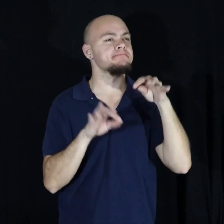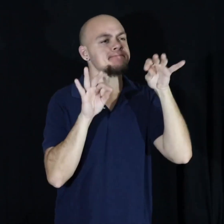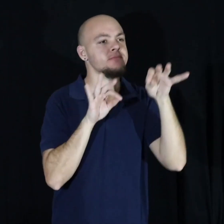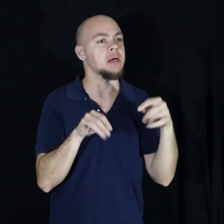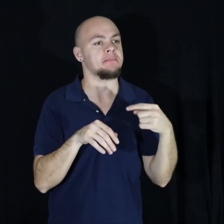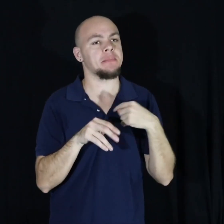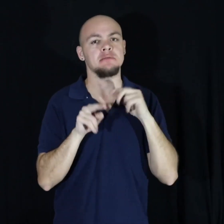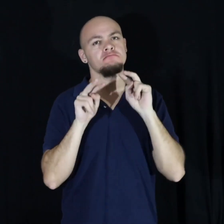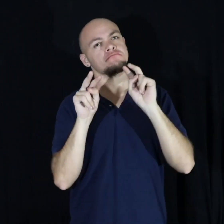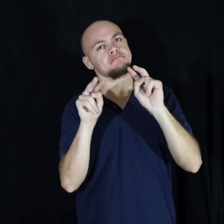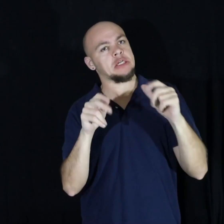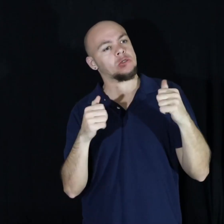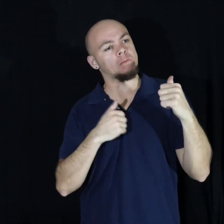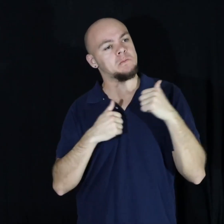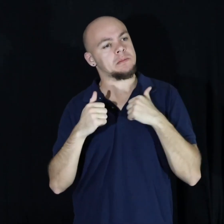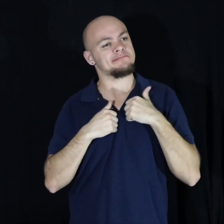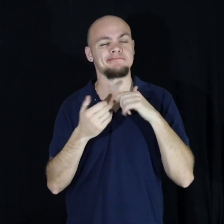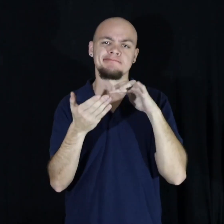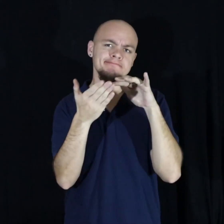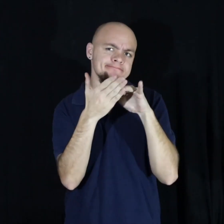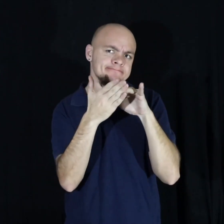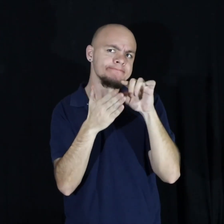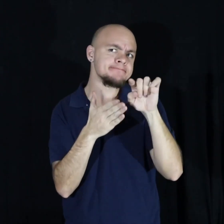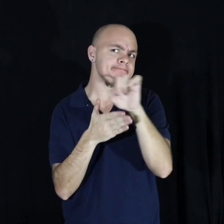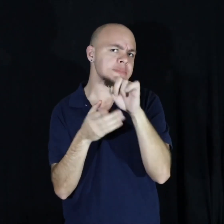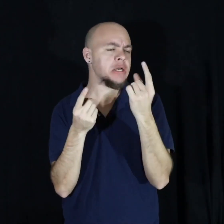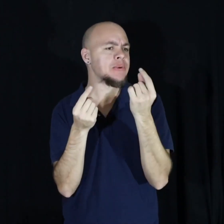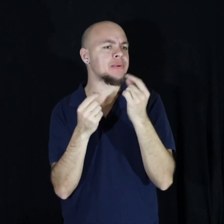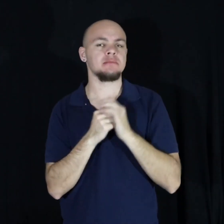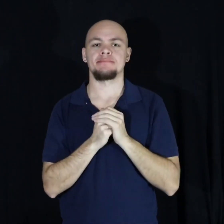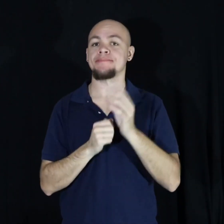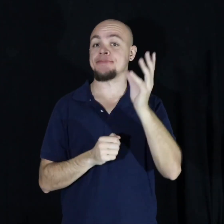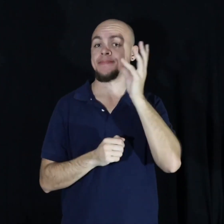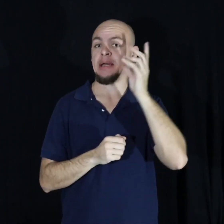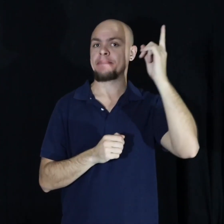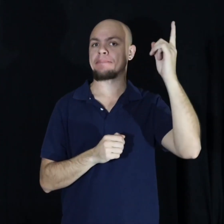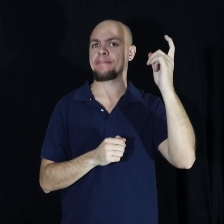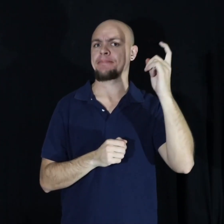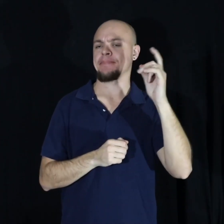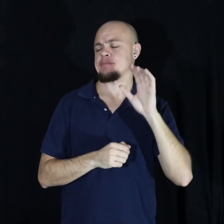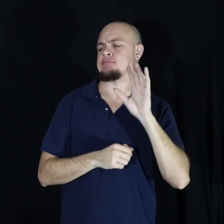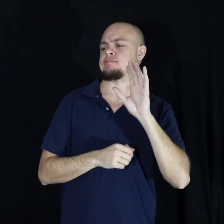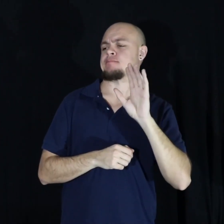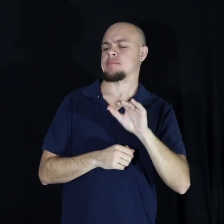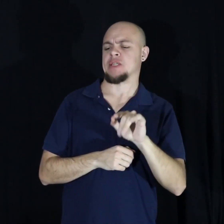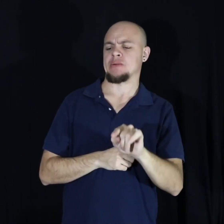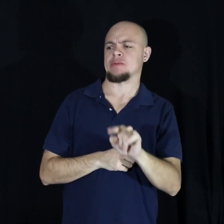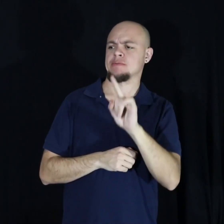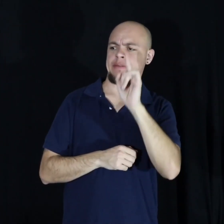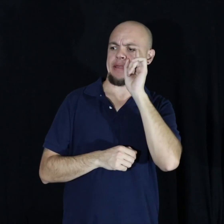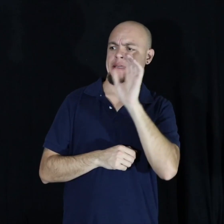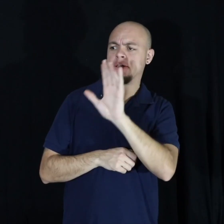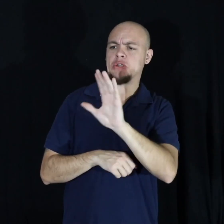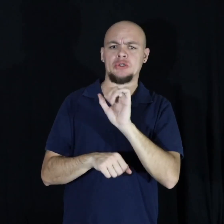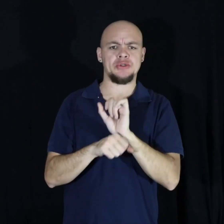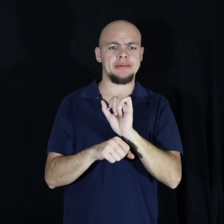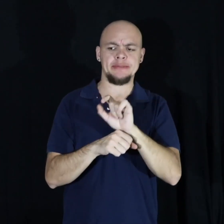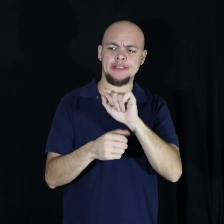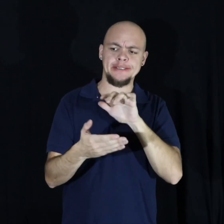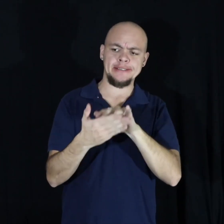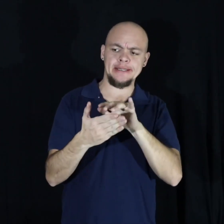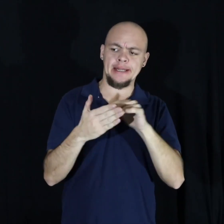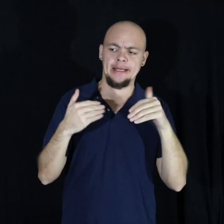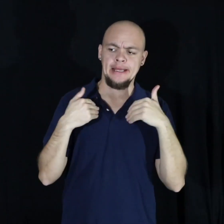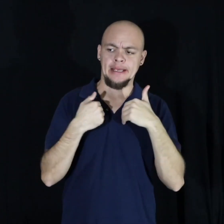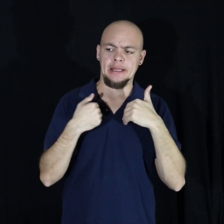was watching the gorillas so that I could study them. Their mom came over and asked them, "What do you think her job is if she's studying the